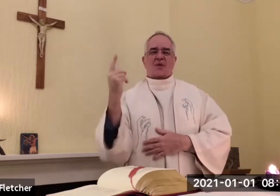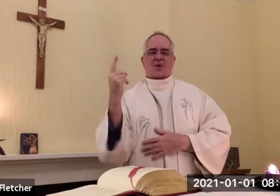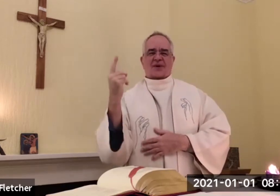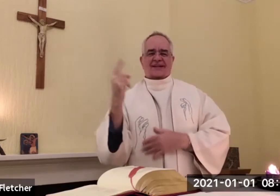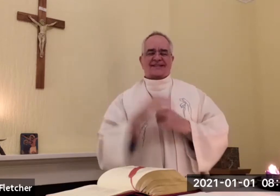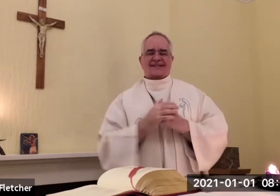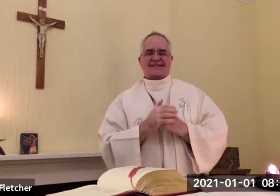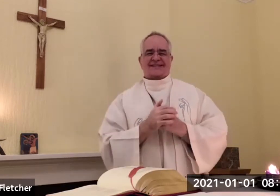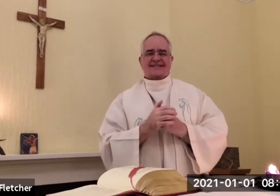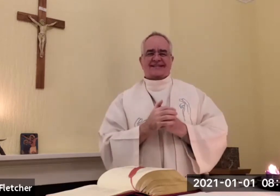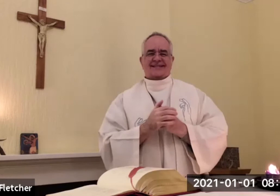2021.